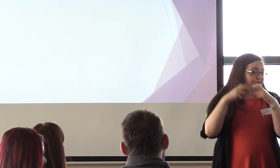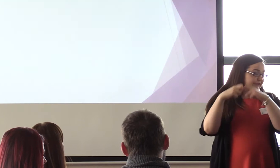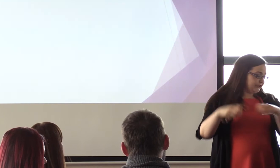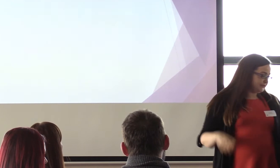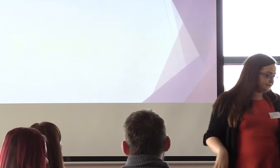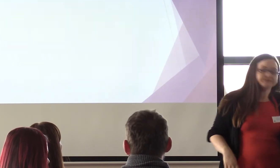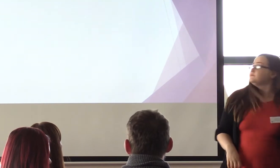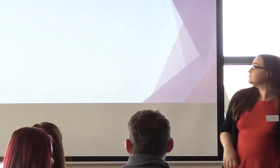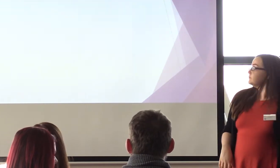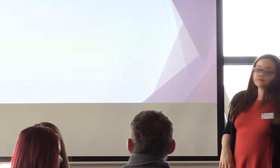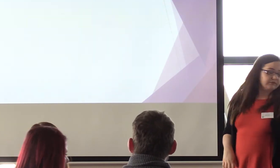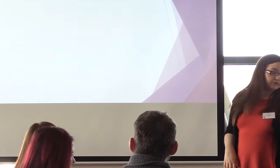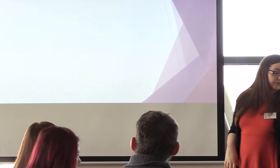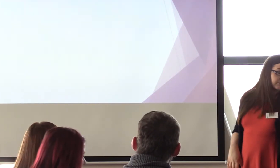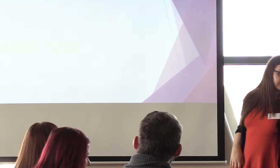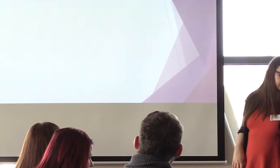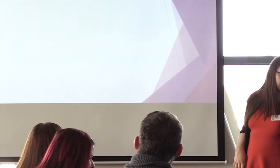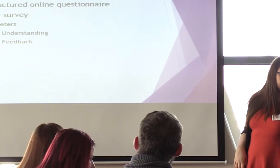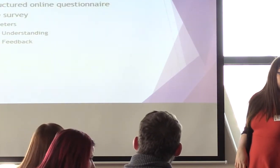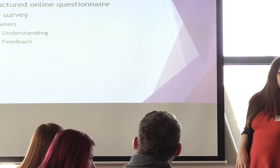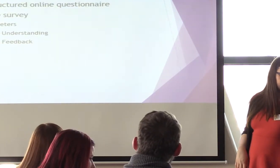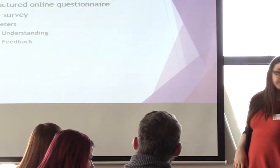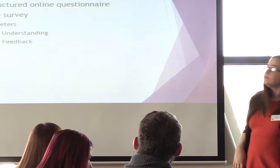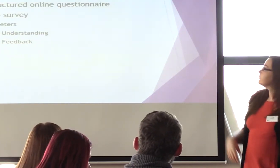And so now I'm moving on to talk about my research findings.